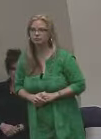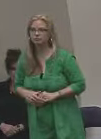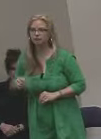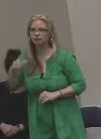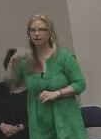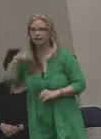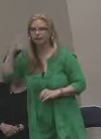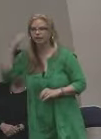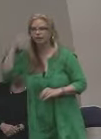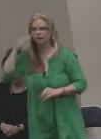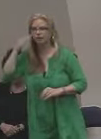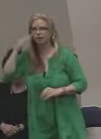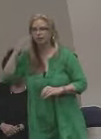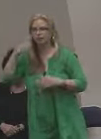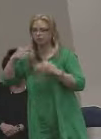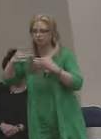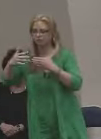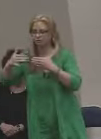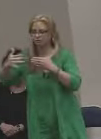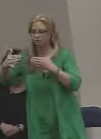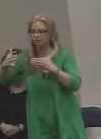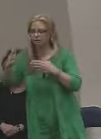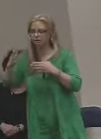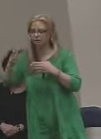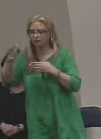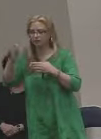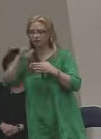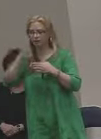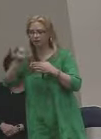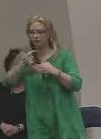I know at some point that I'm going to have to answer.